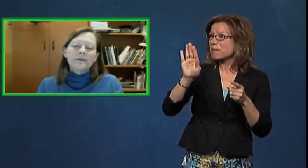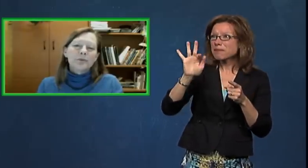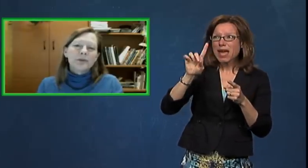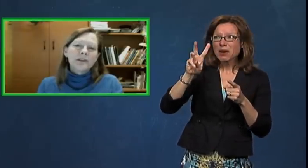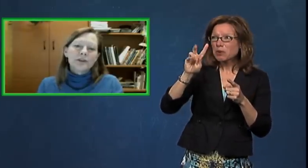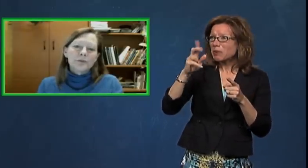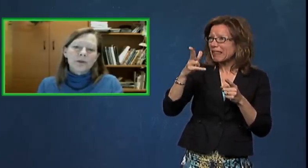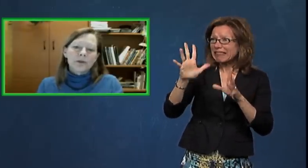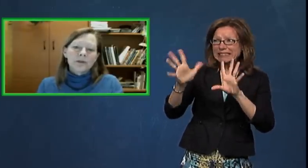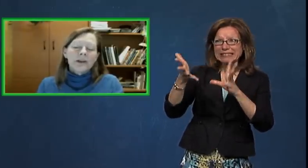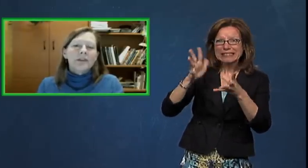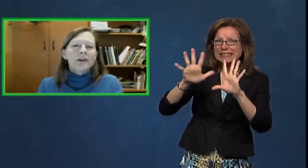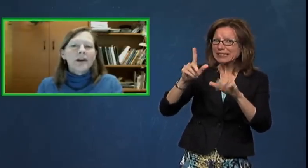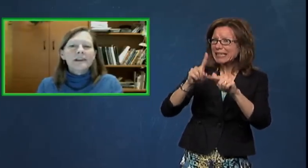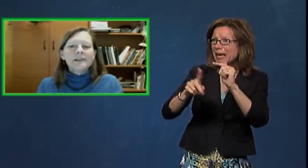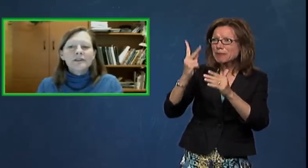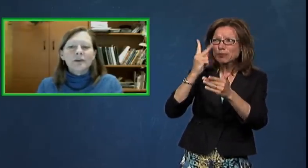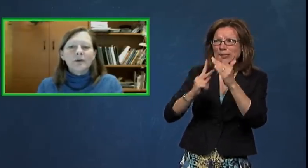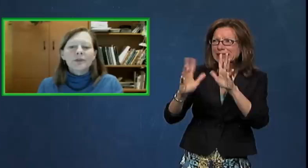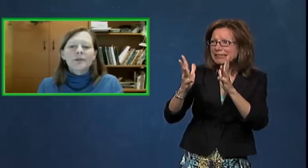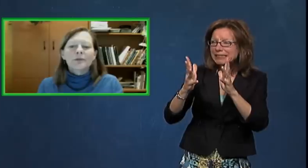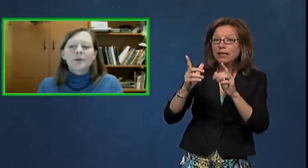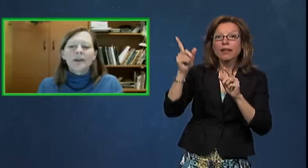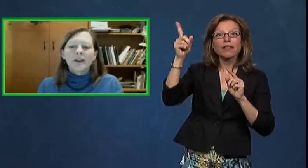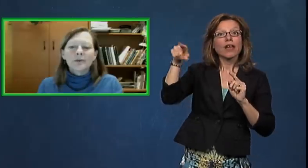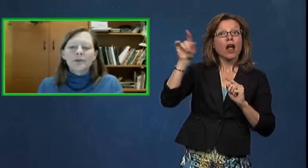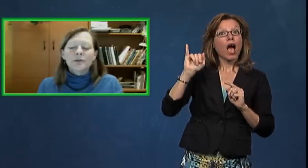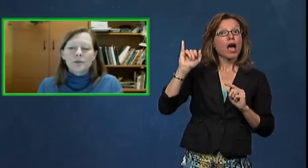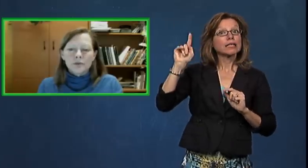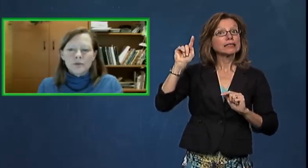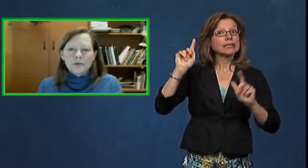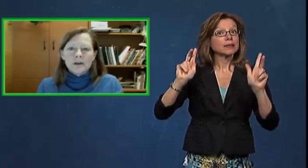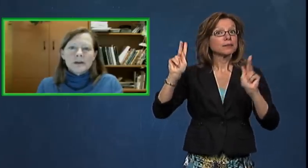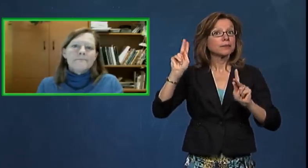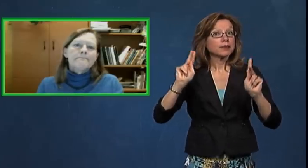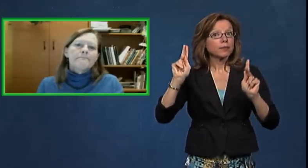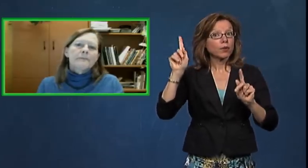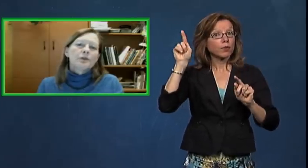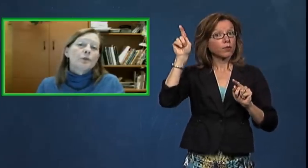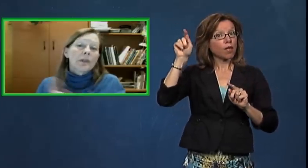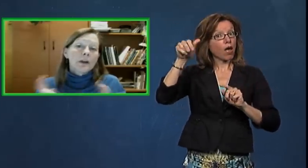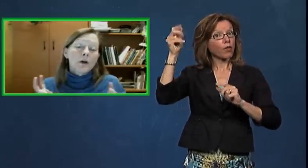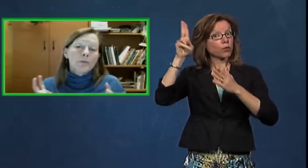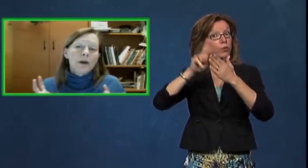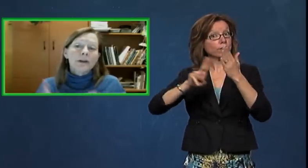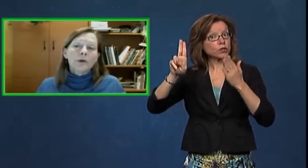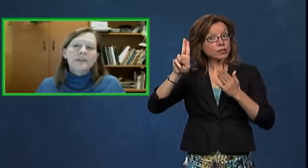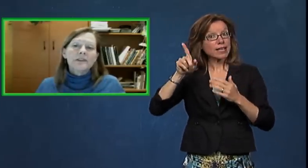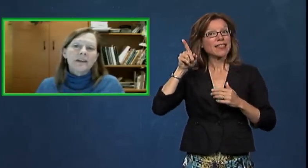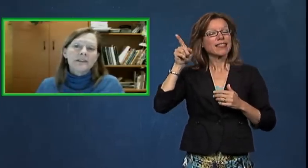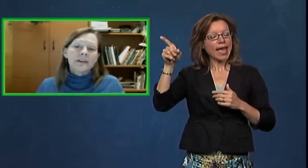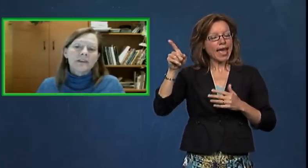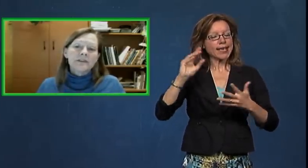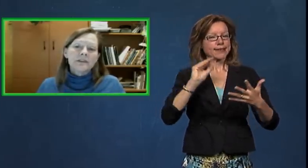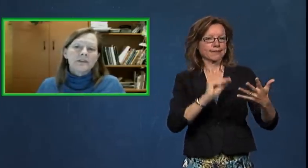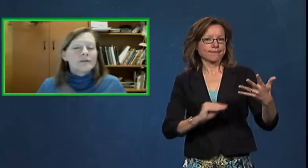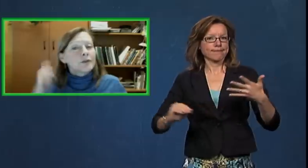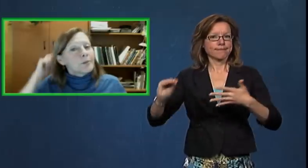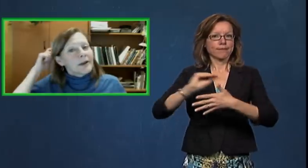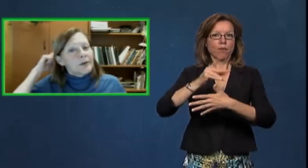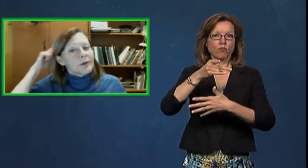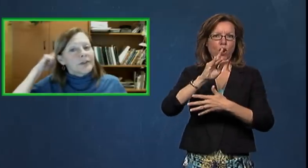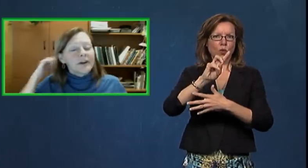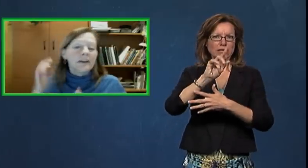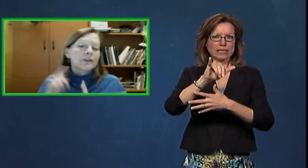not predictable, their IT folks were able to do what they call prioritizing us